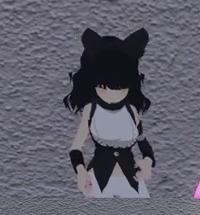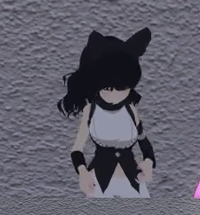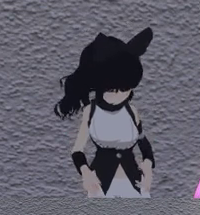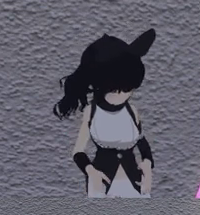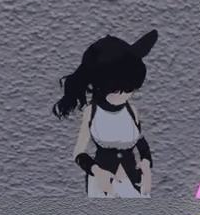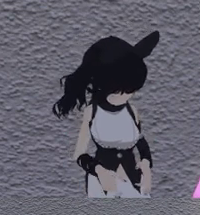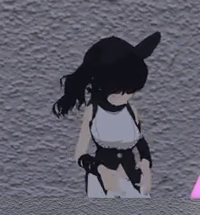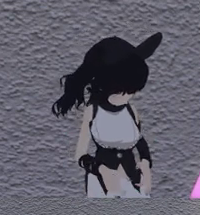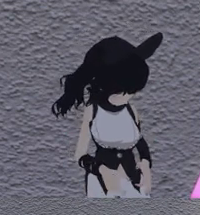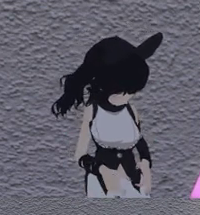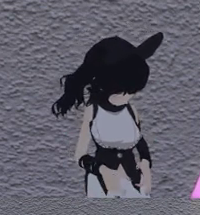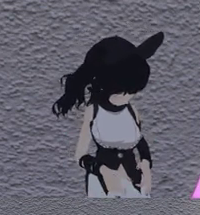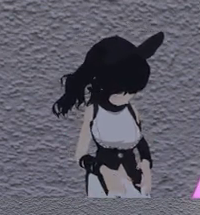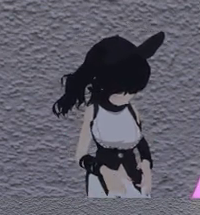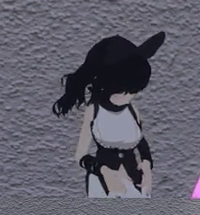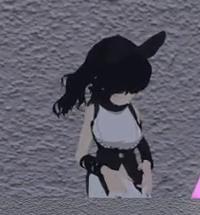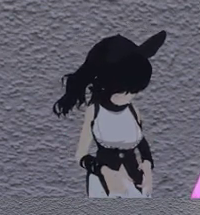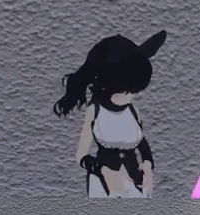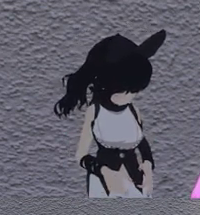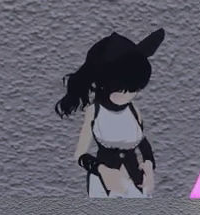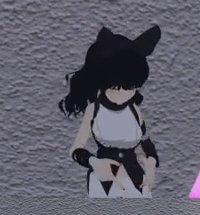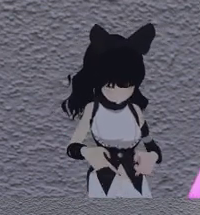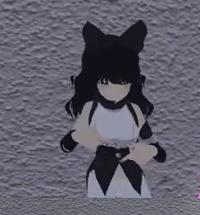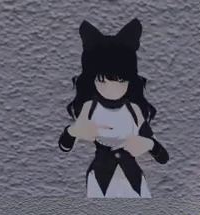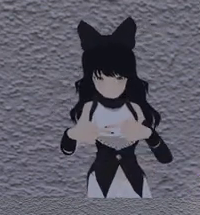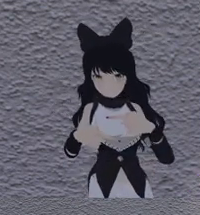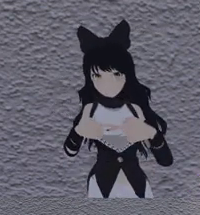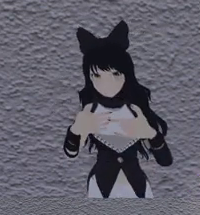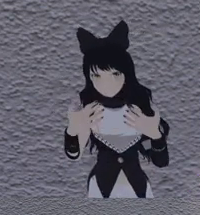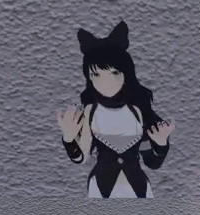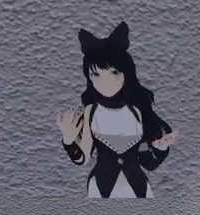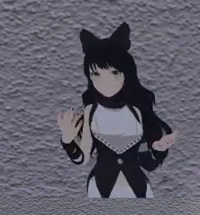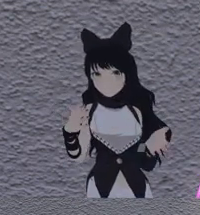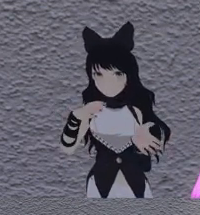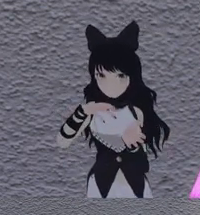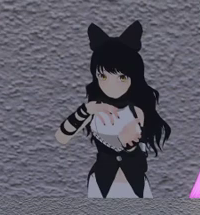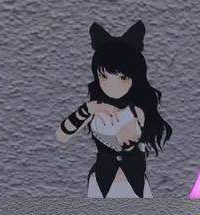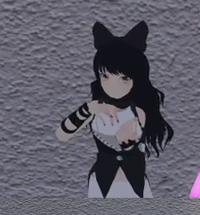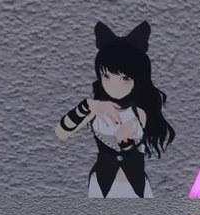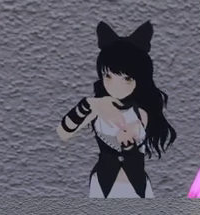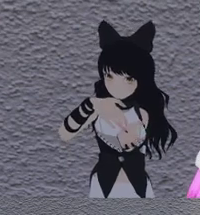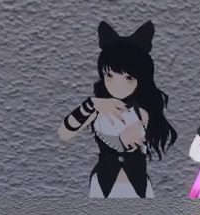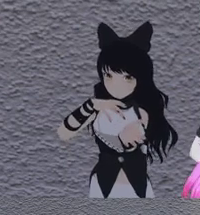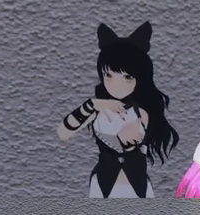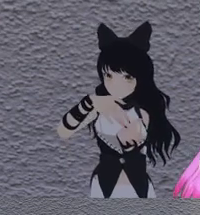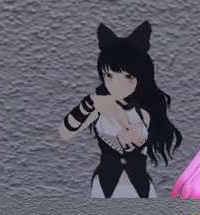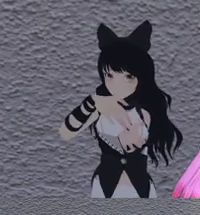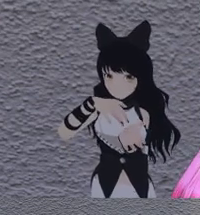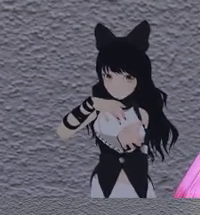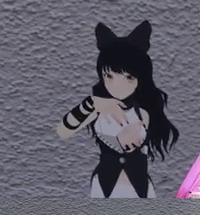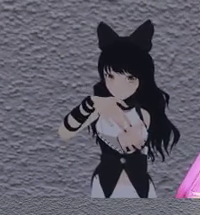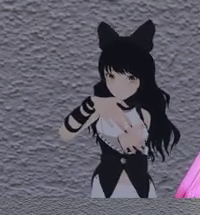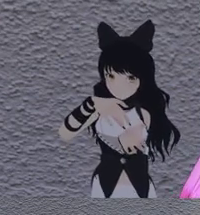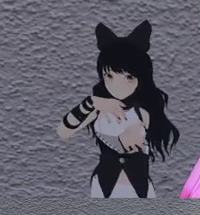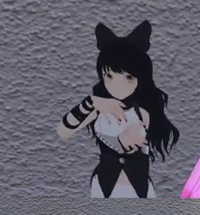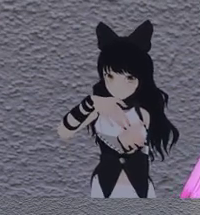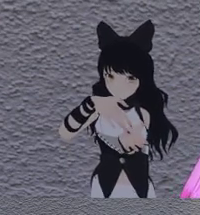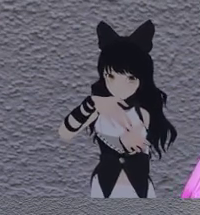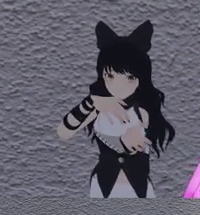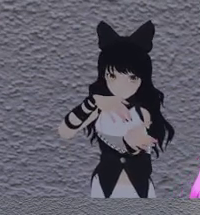you've seen it? That might be a dialect thing. She asked if you could do it with one hand. I've always seen it with two,